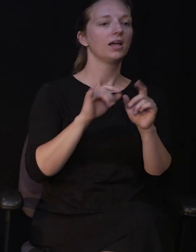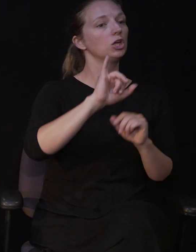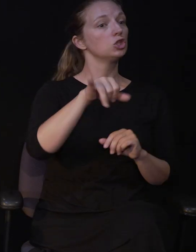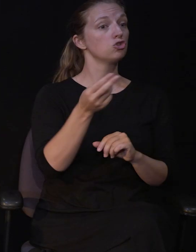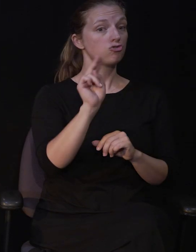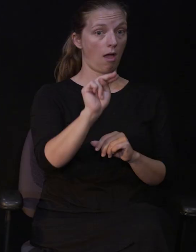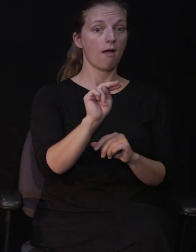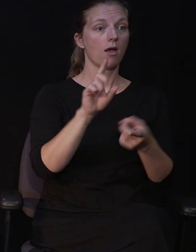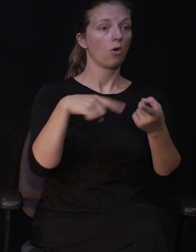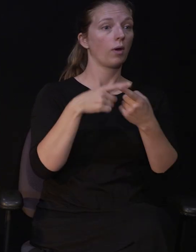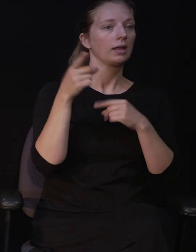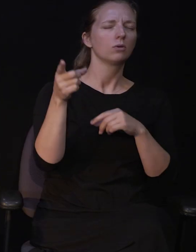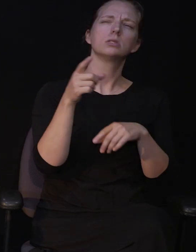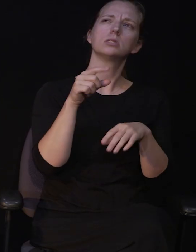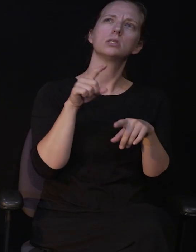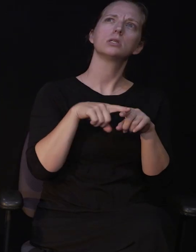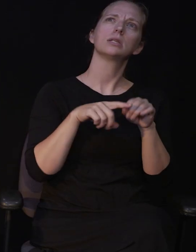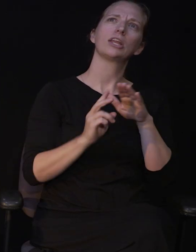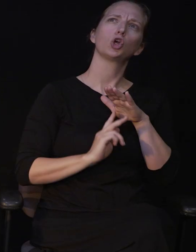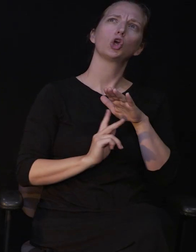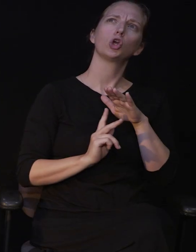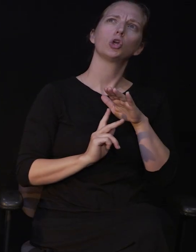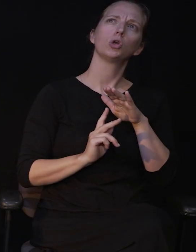John, when he was in kindergarten,